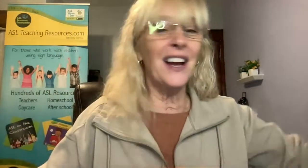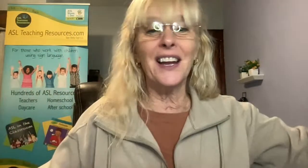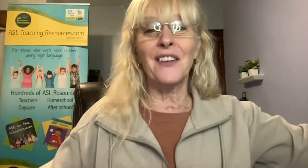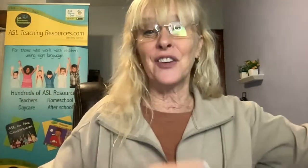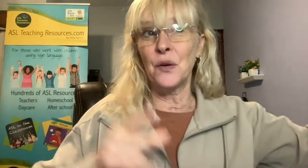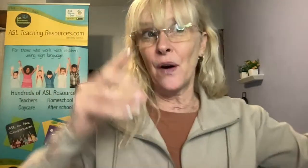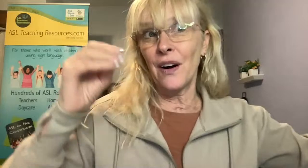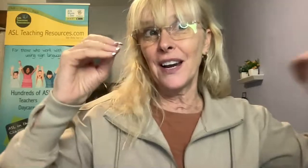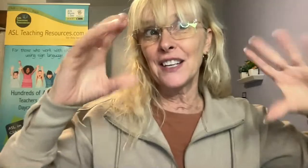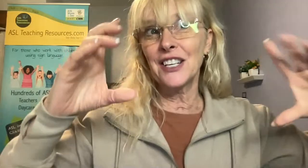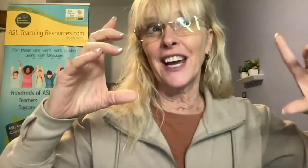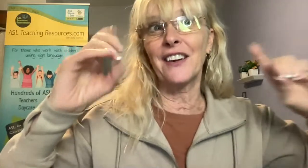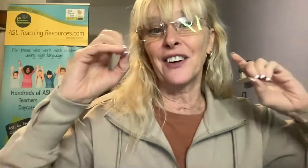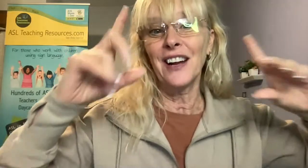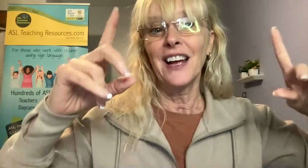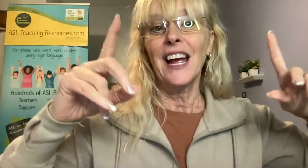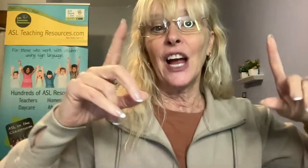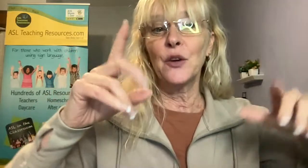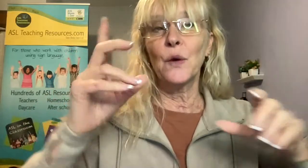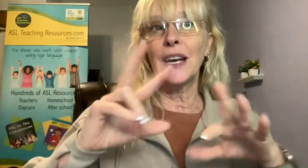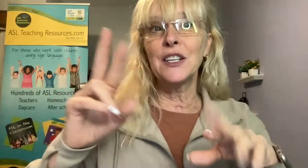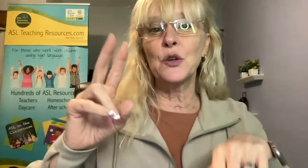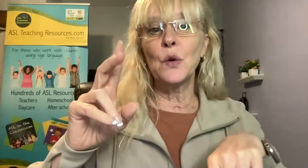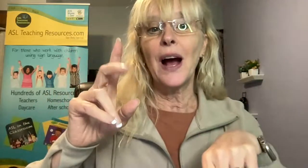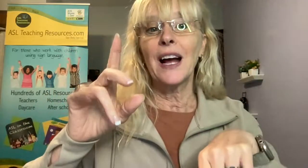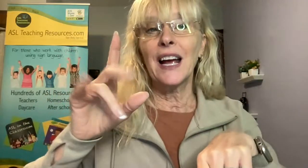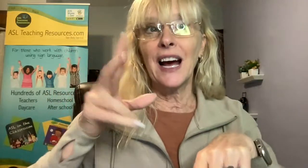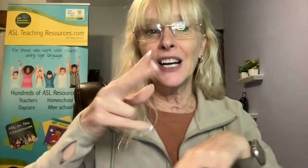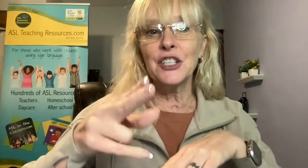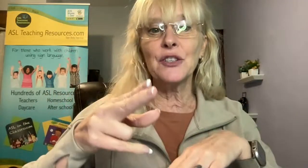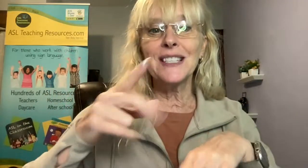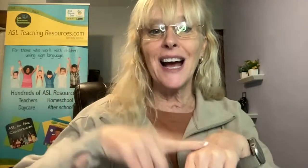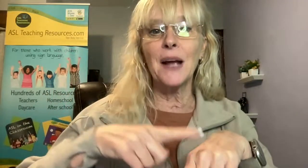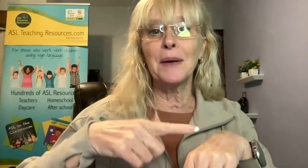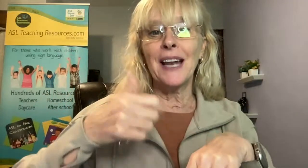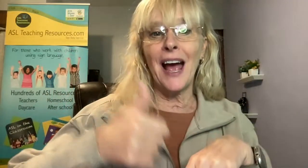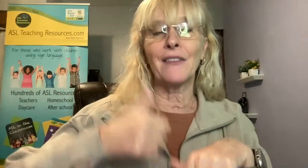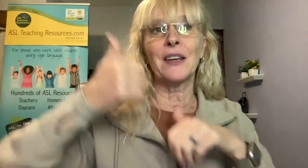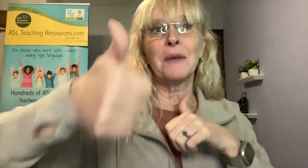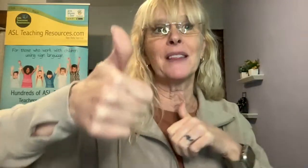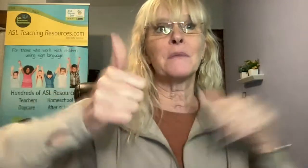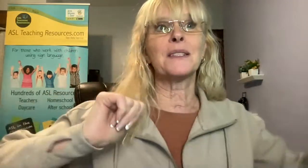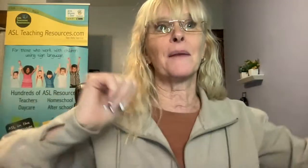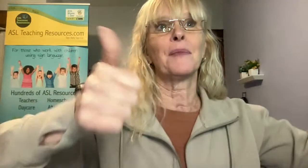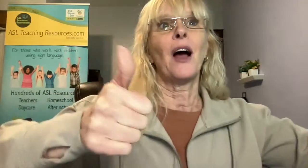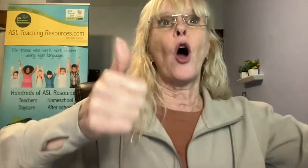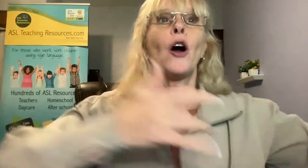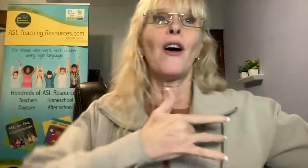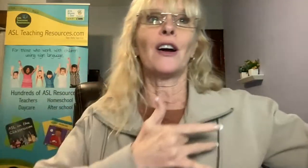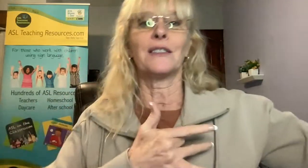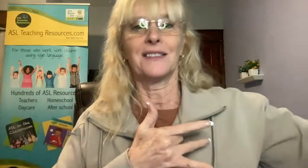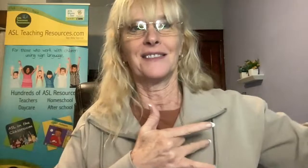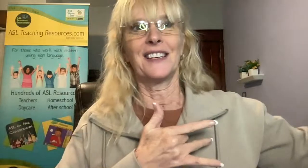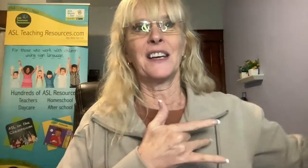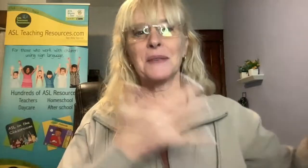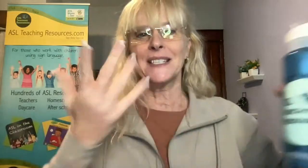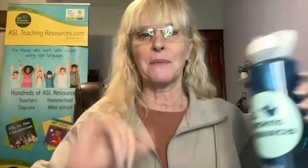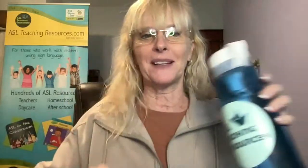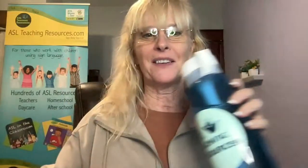If you are an educator and you're ready to cut your time in half, give me thumbs up or a heart. Give me something.